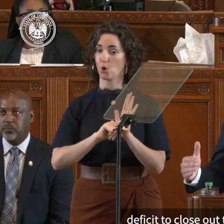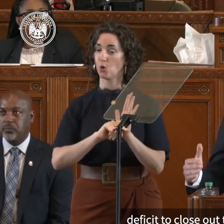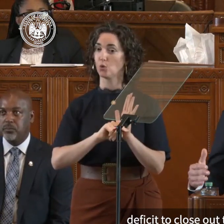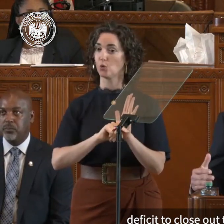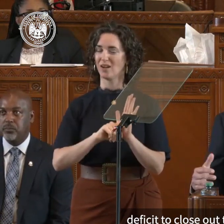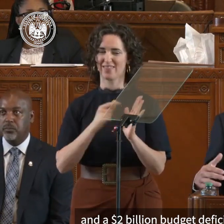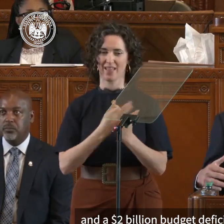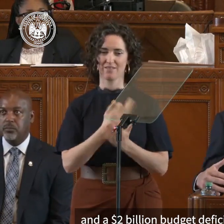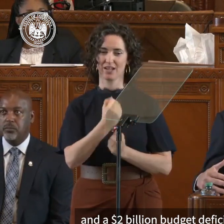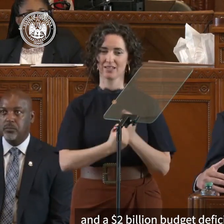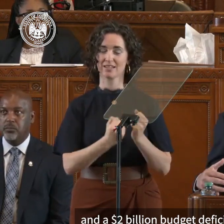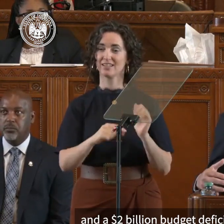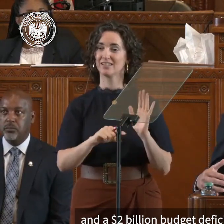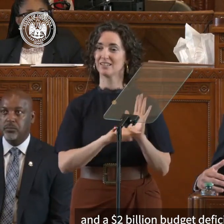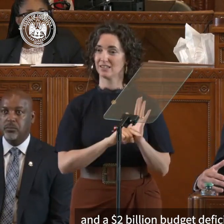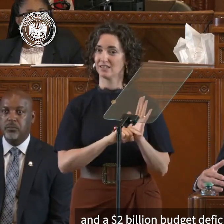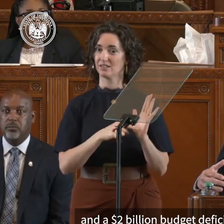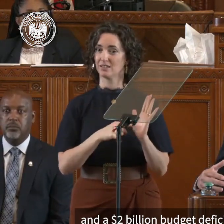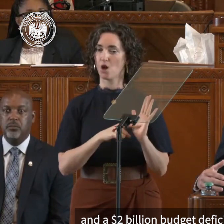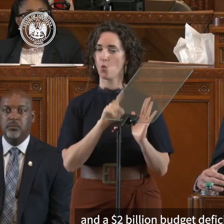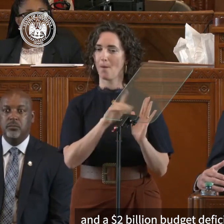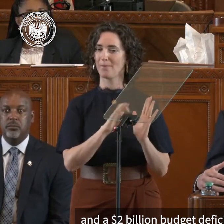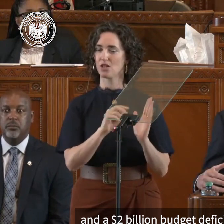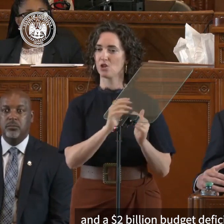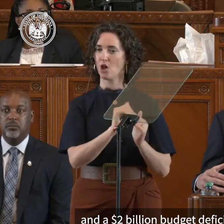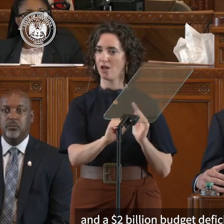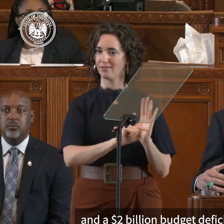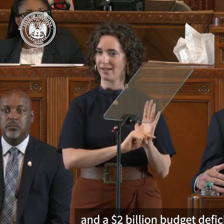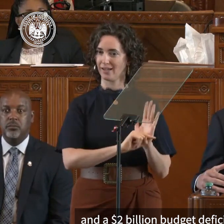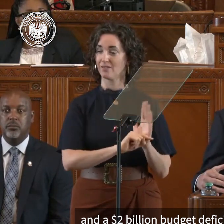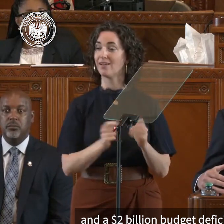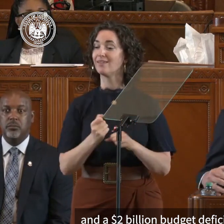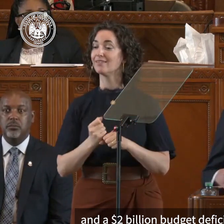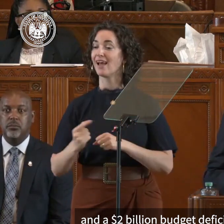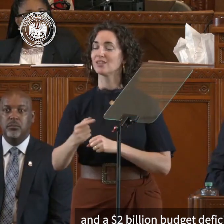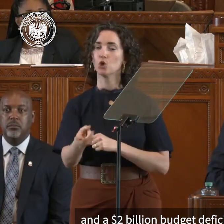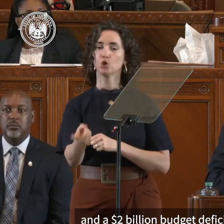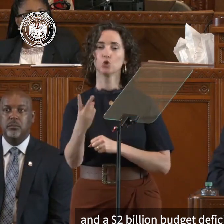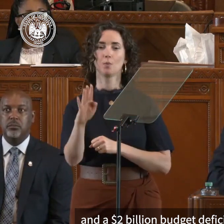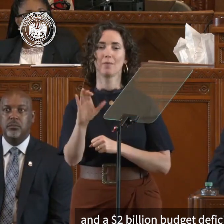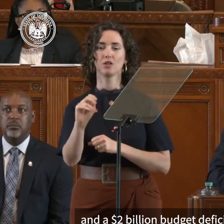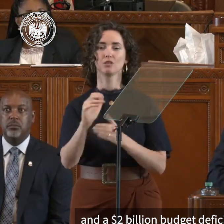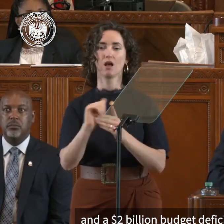out that fiscal year and a $2 billion budget deficit for the following year.